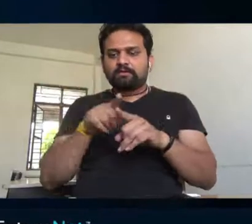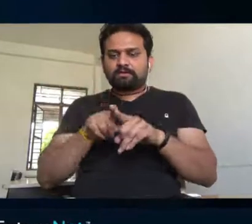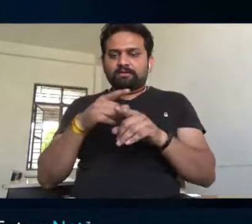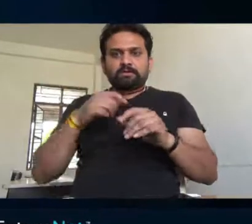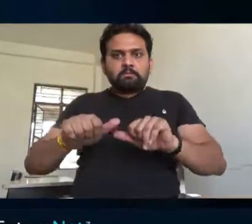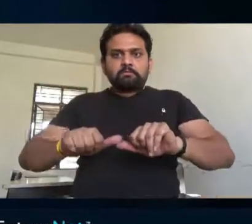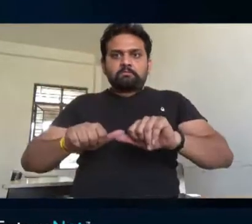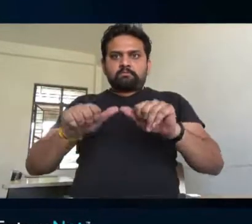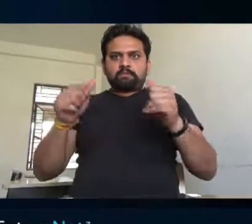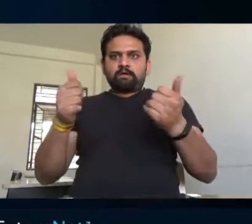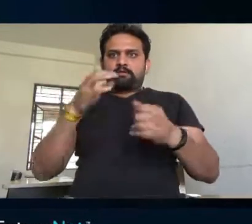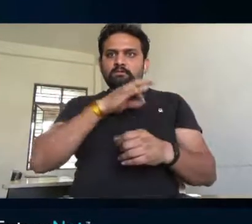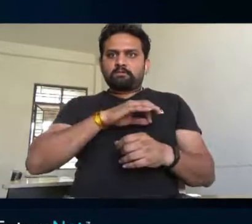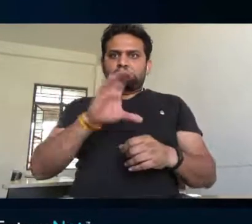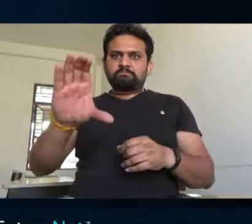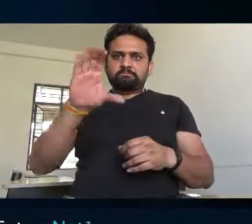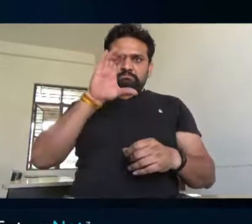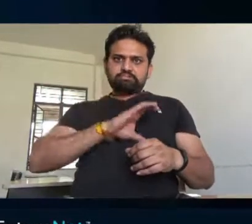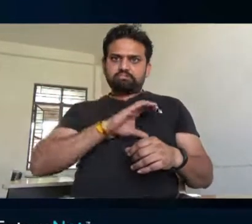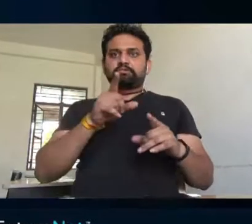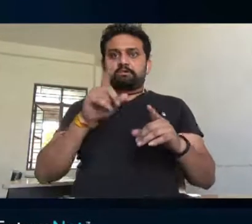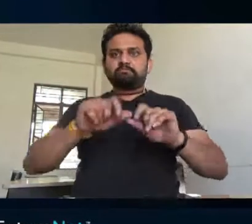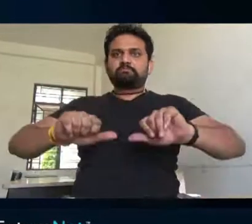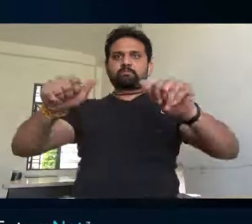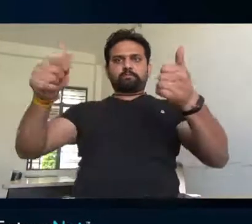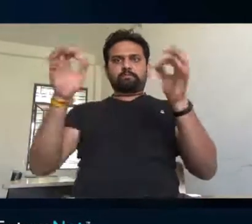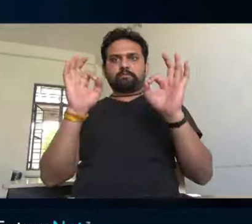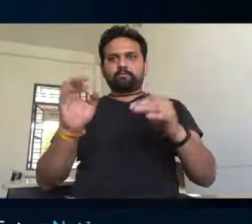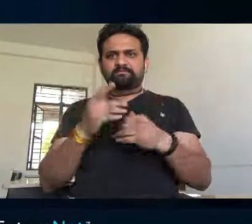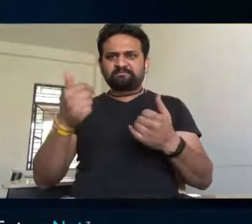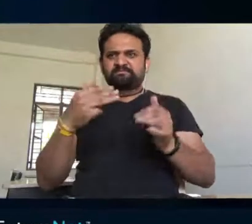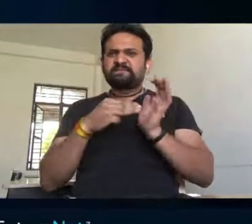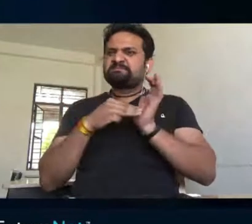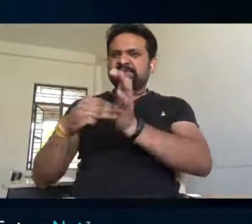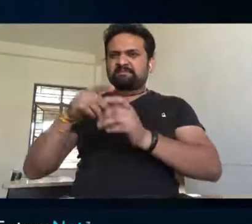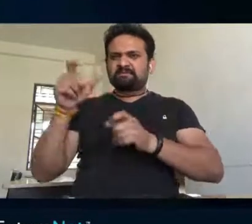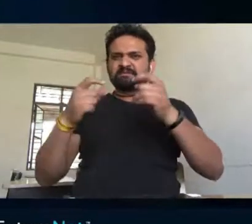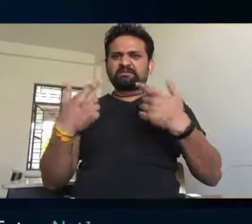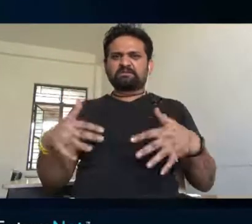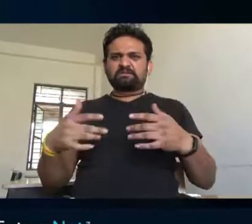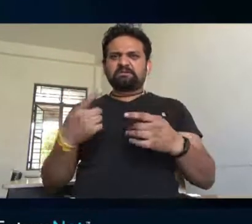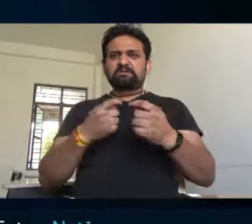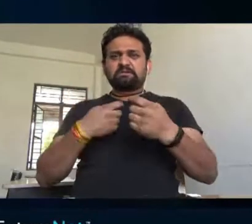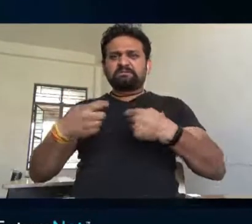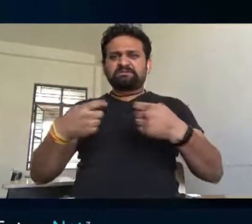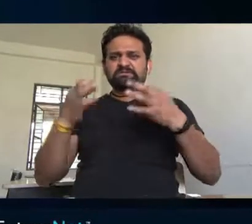Lucy and Daniel were here last week or 2 weeks ago. They are the whole time busy on the phone,